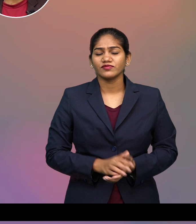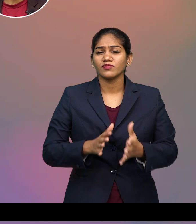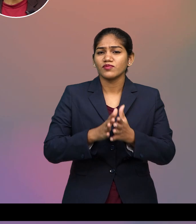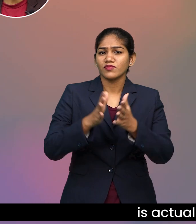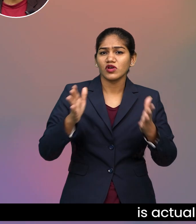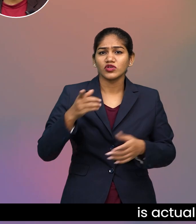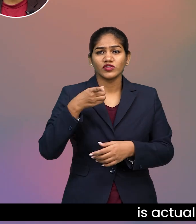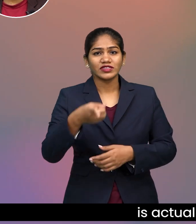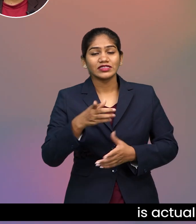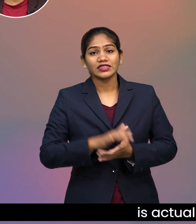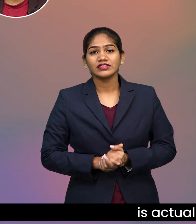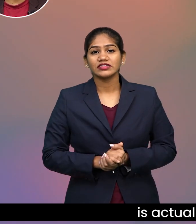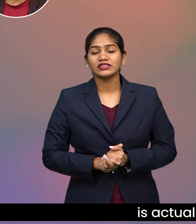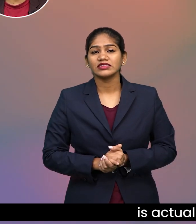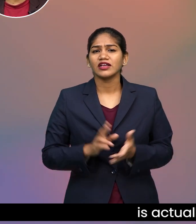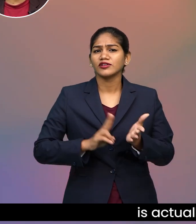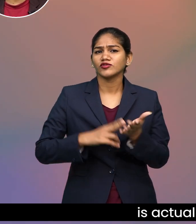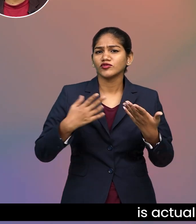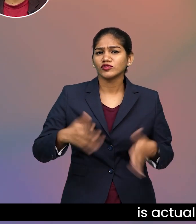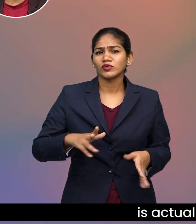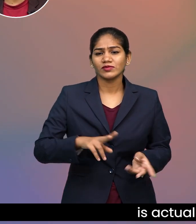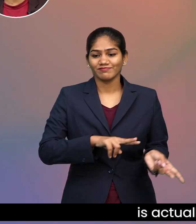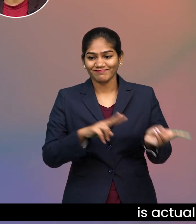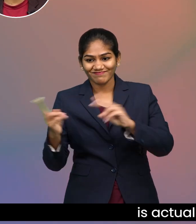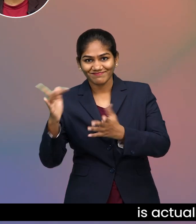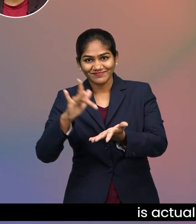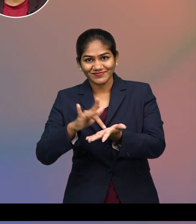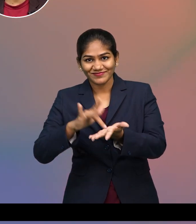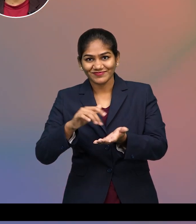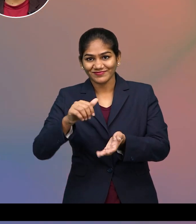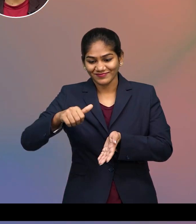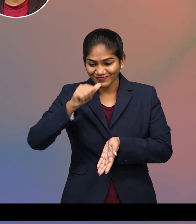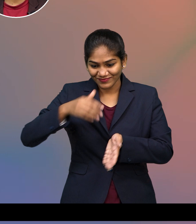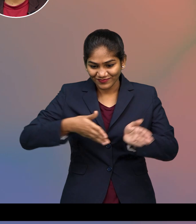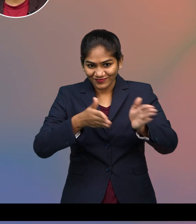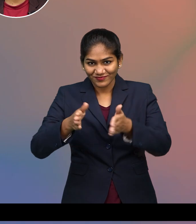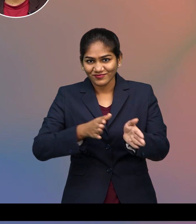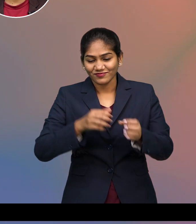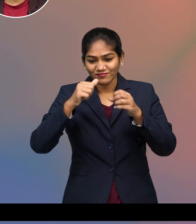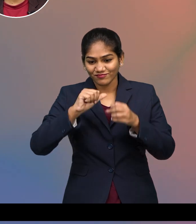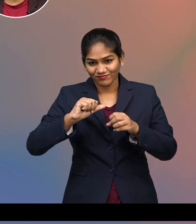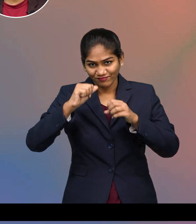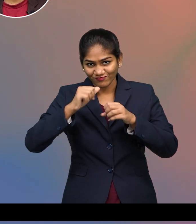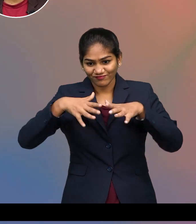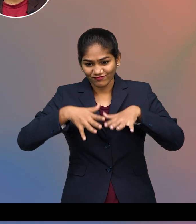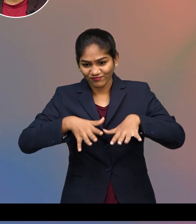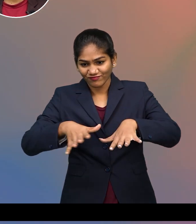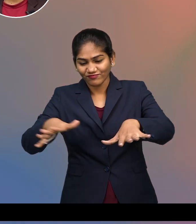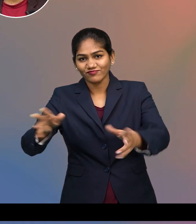Much of it is actually transported by rivers to the sea,